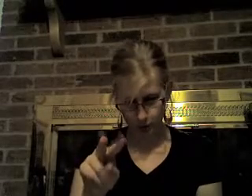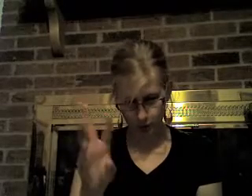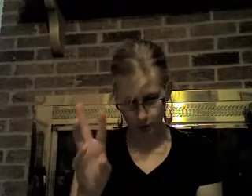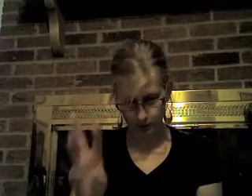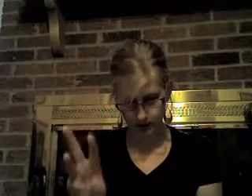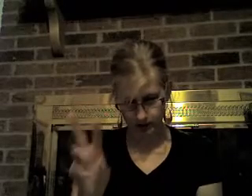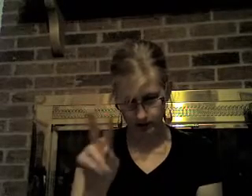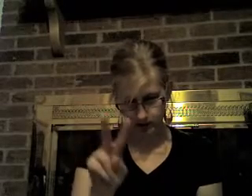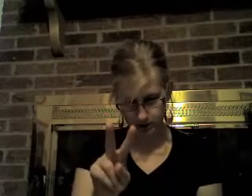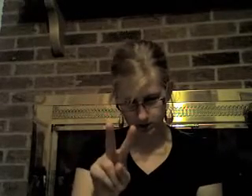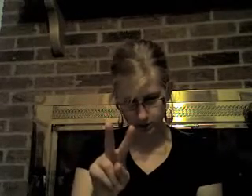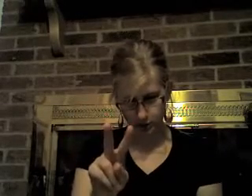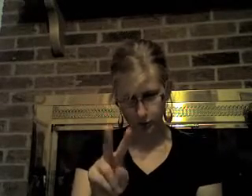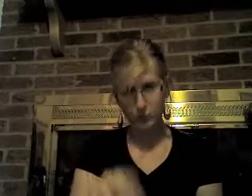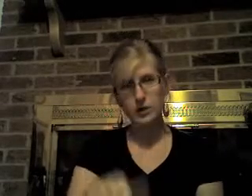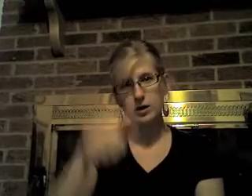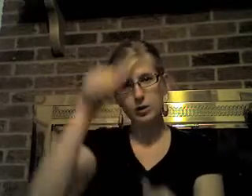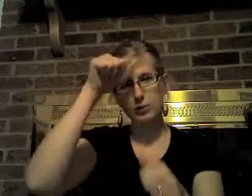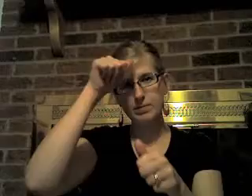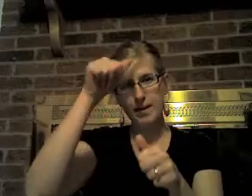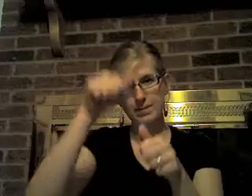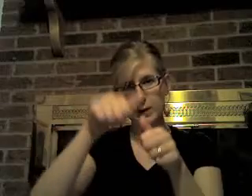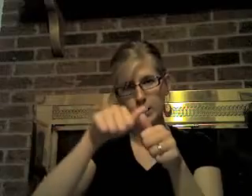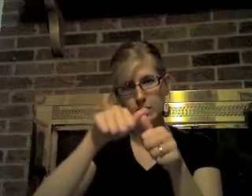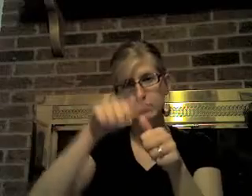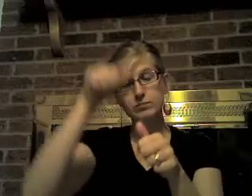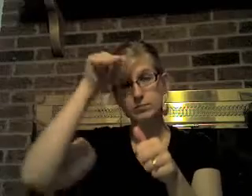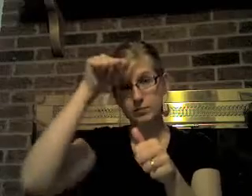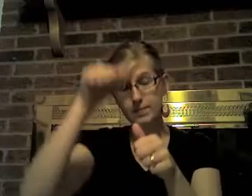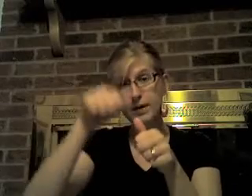62, 62, remember.